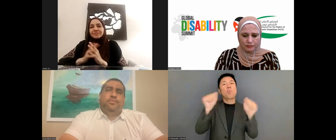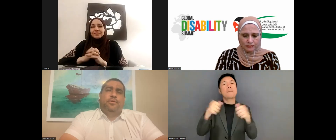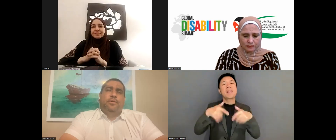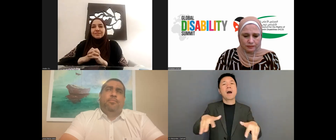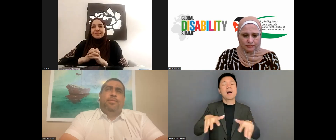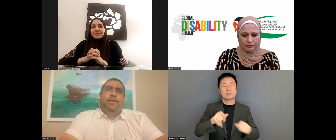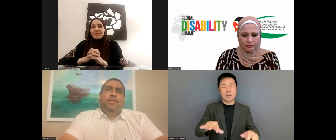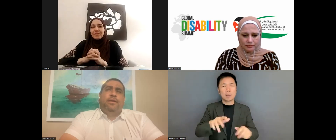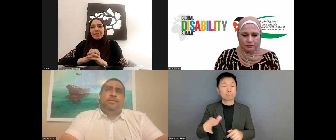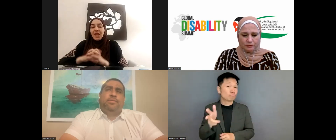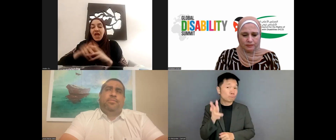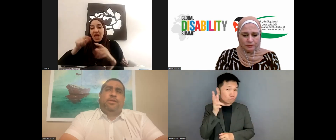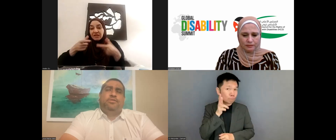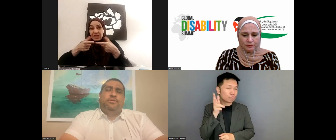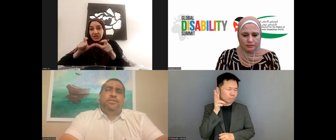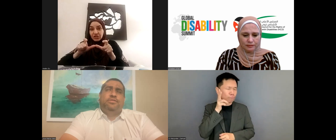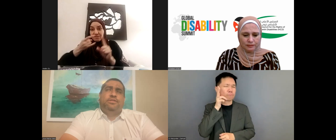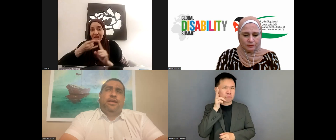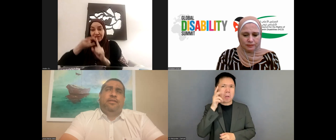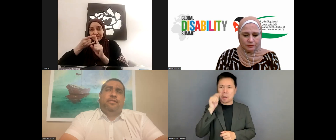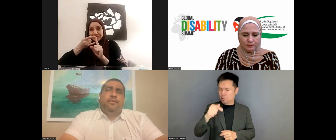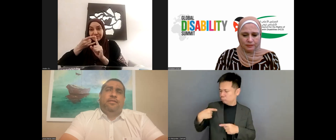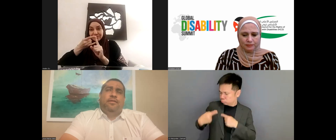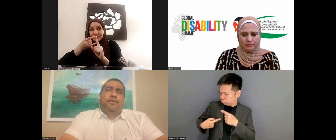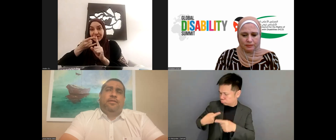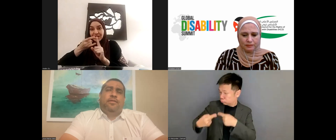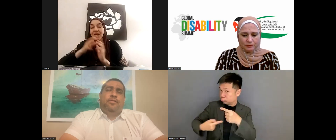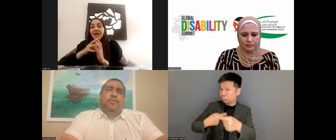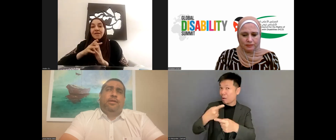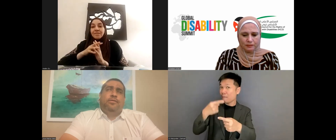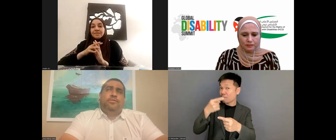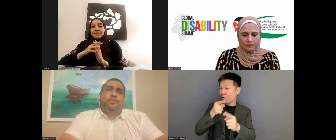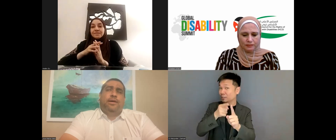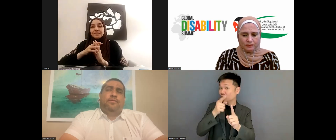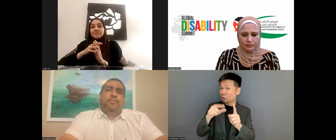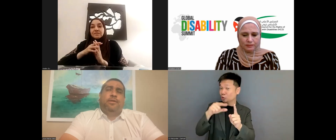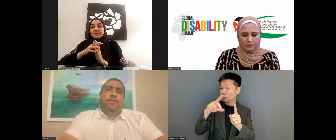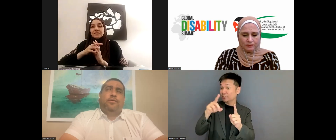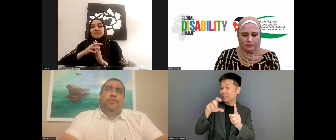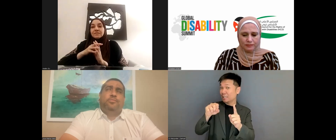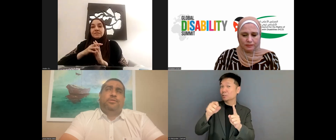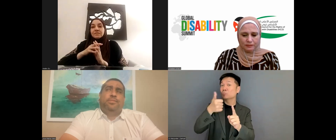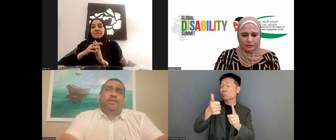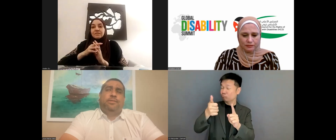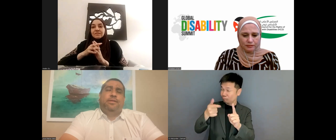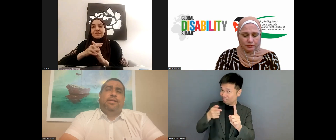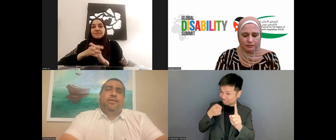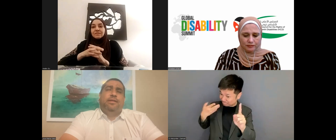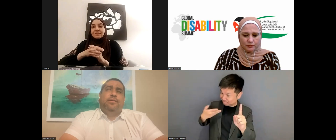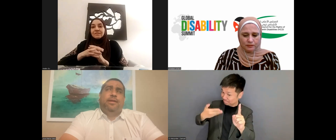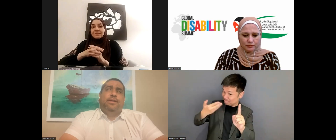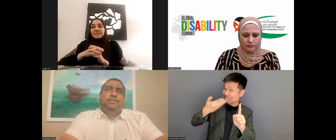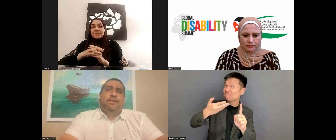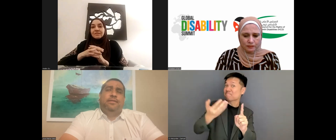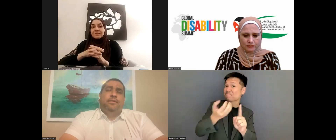seems to me that preparations in GDS are not only on track from a co-host perspective, but